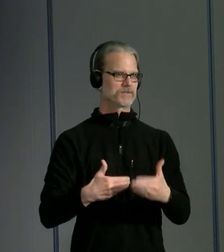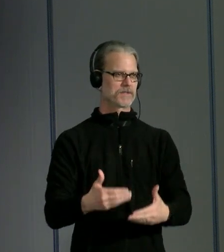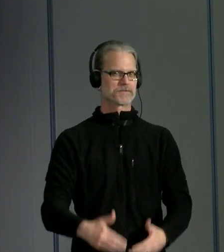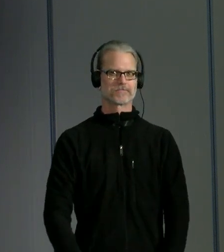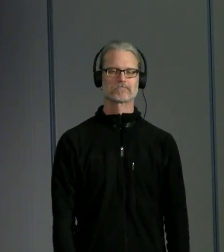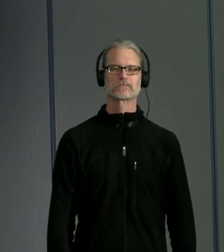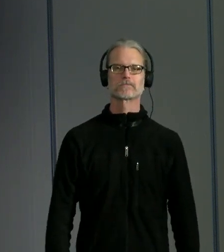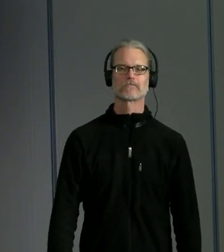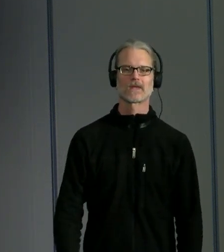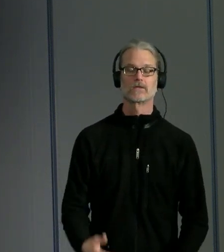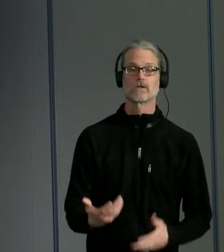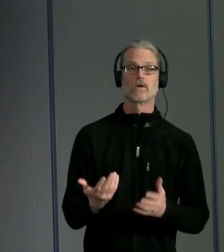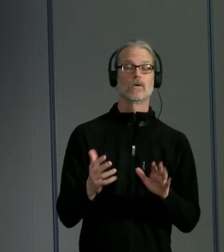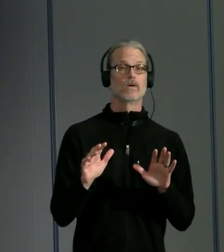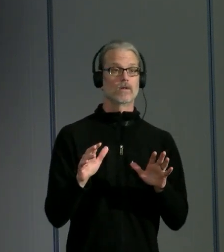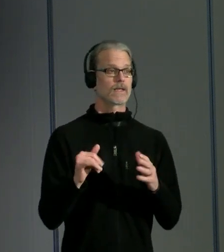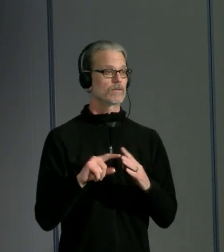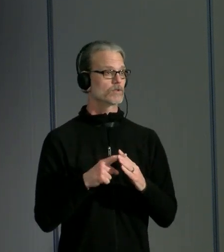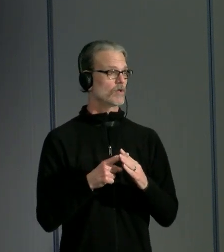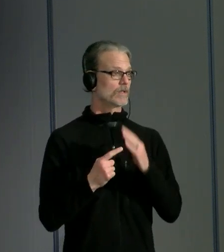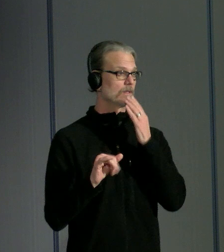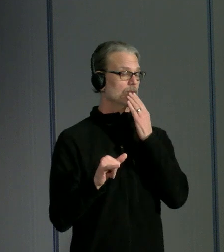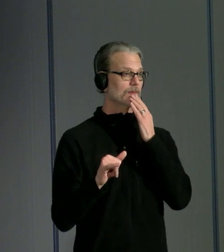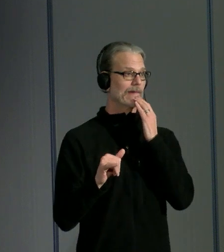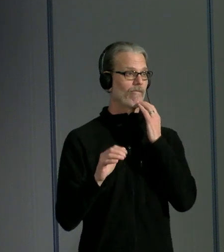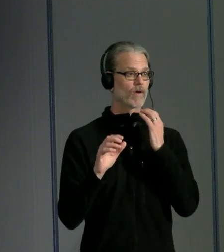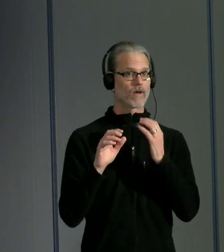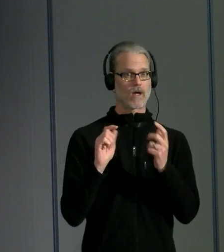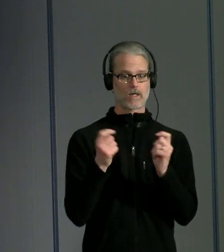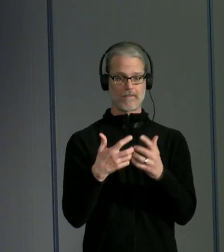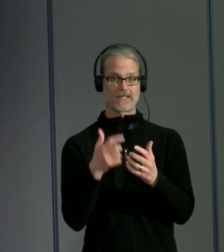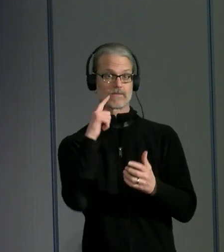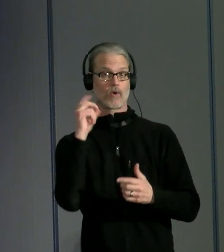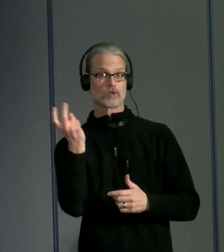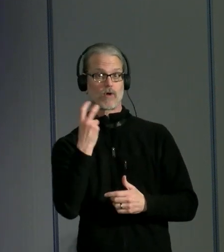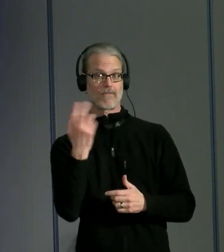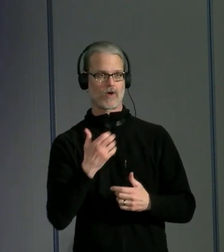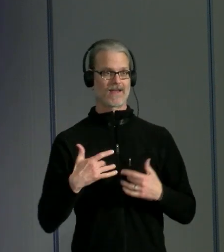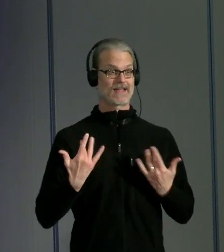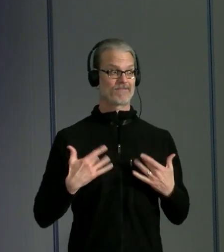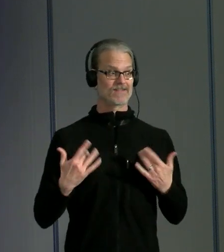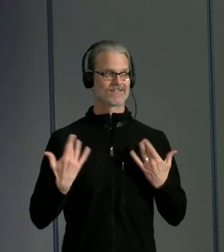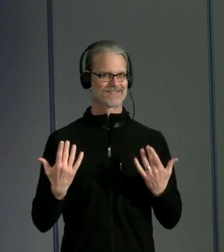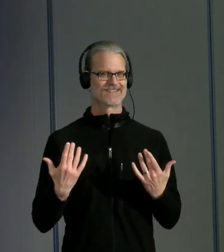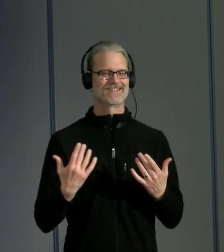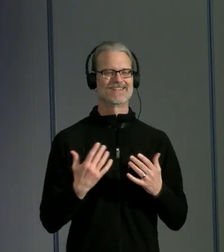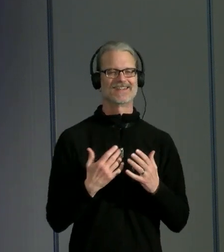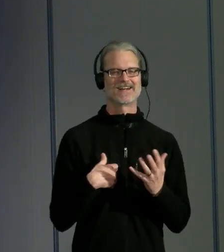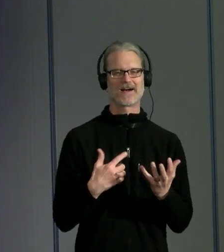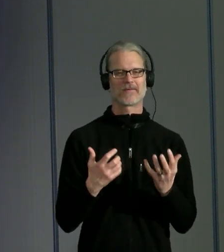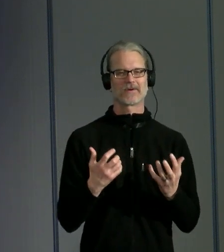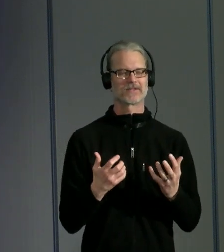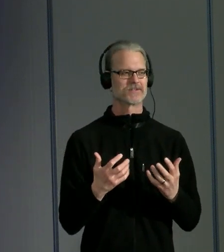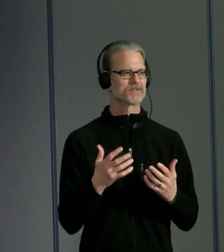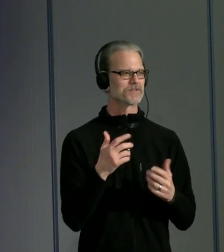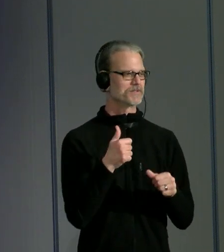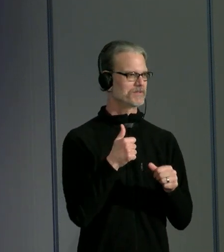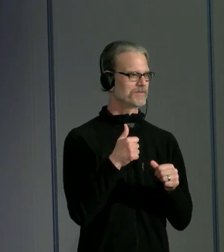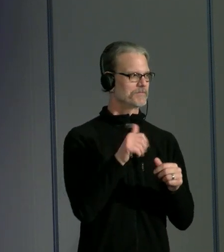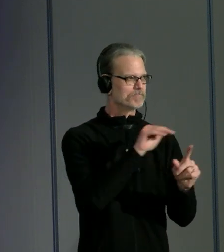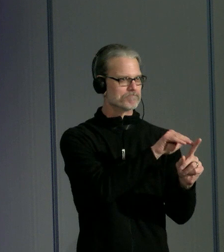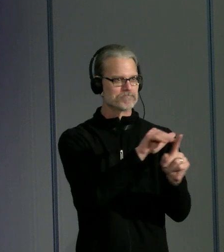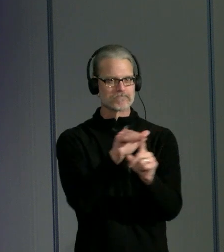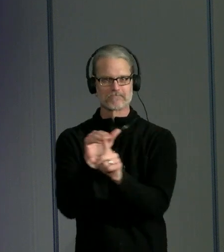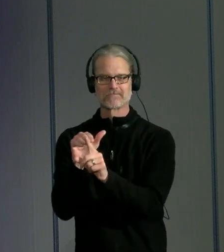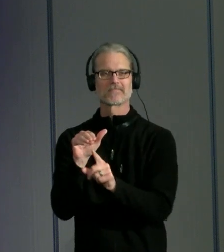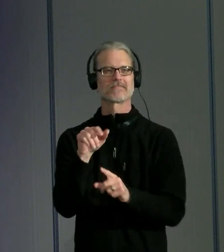So getting into accommodations for travel and events today, I just wanted to kind of remind everyone that